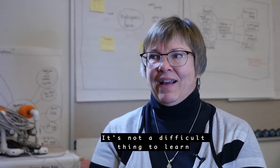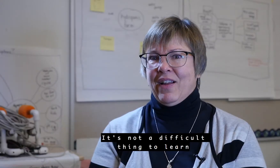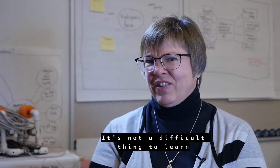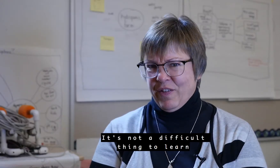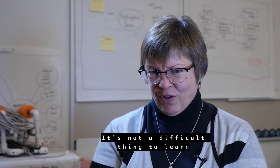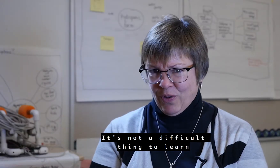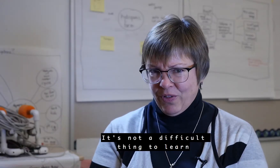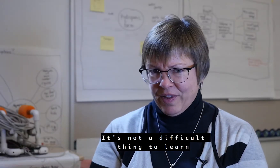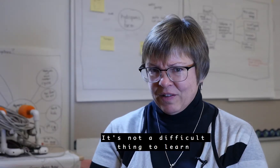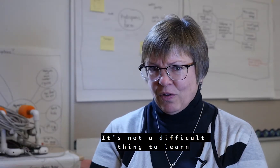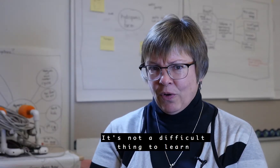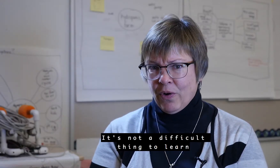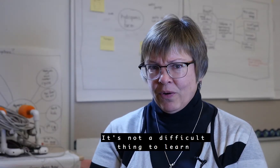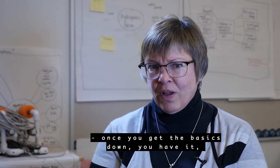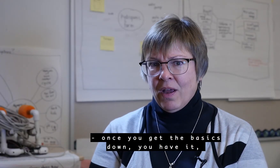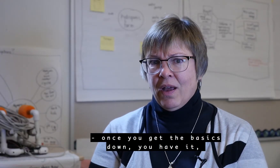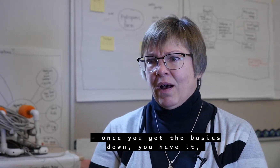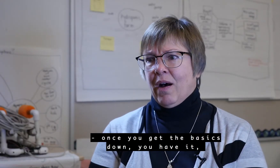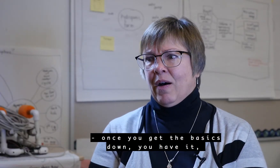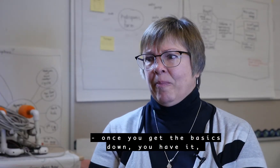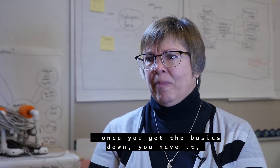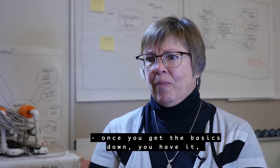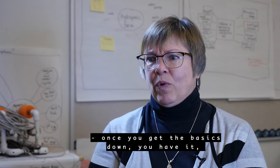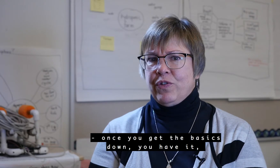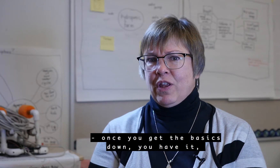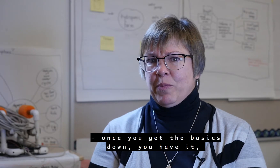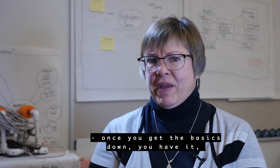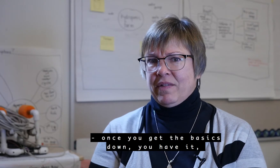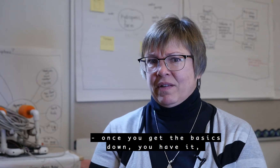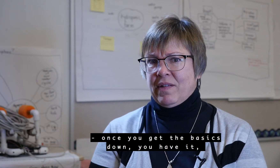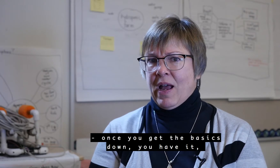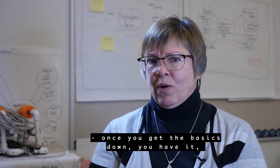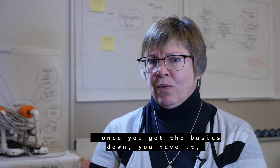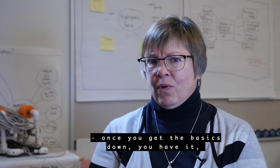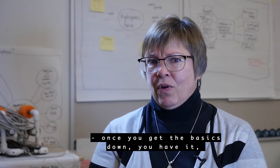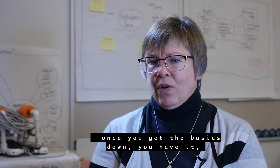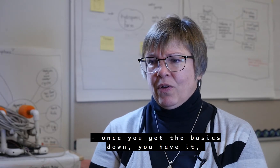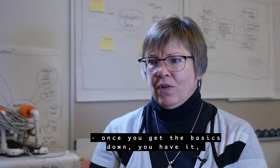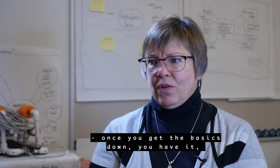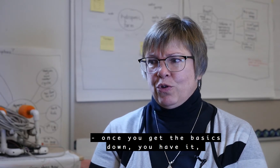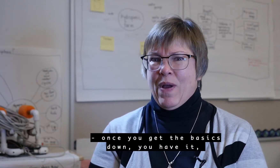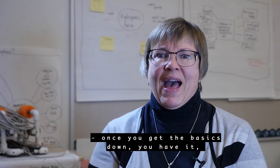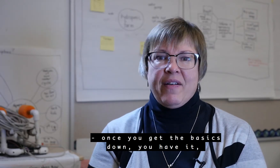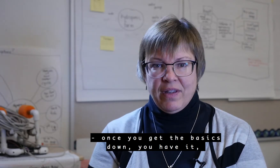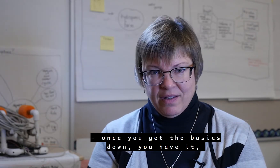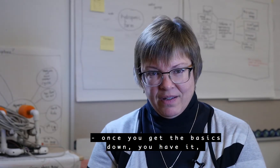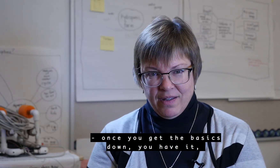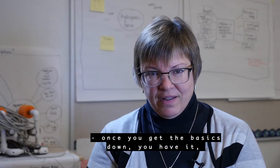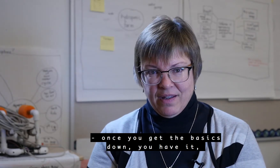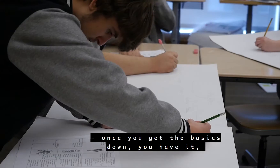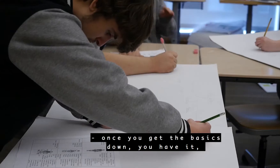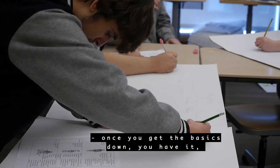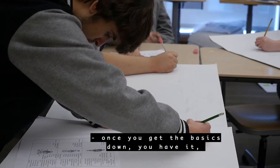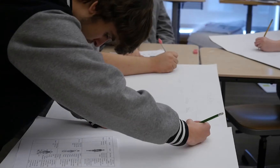a difficult thing to learn. Once you get the basics down, you have it. It's intuitive.